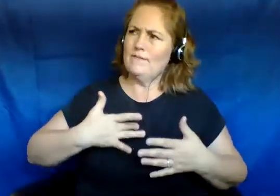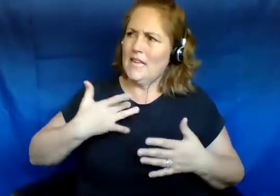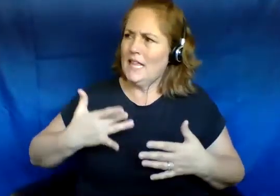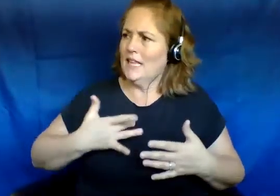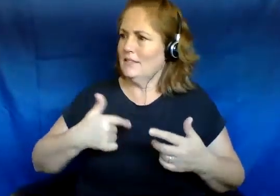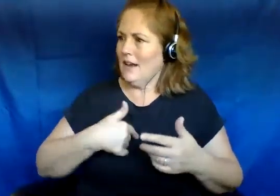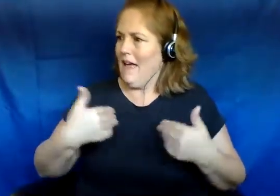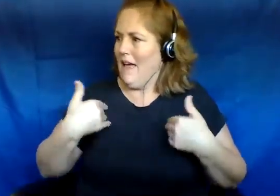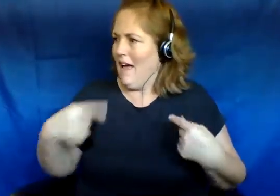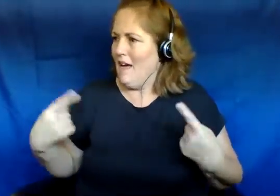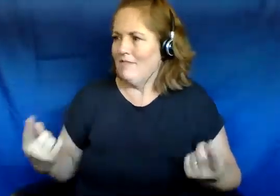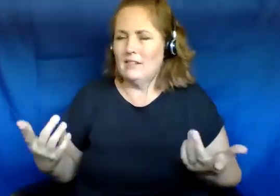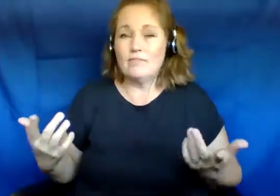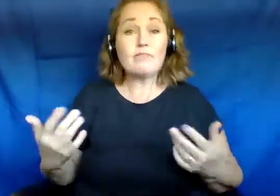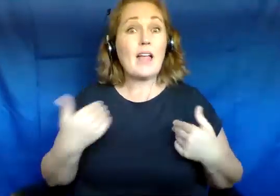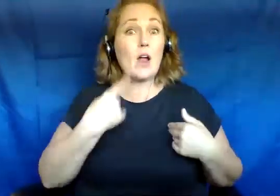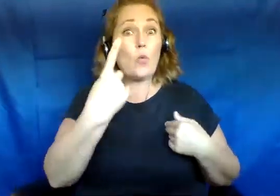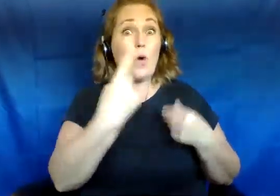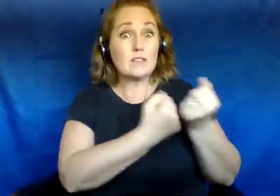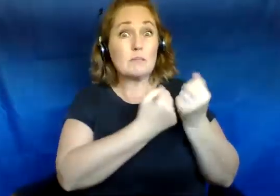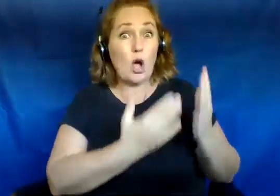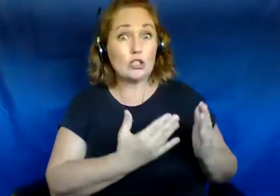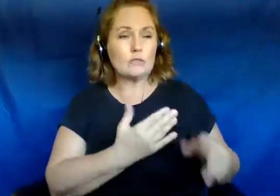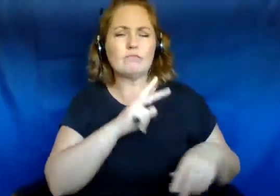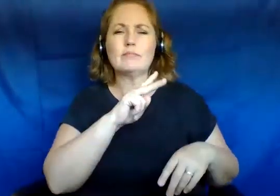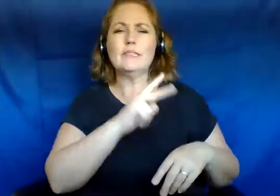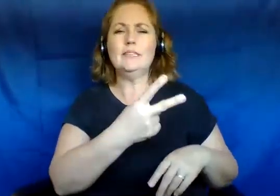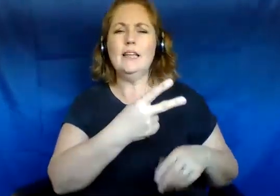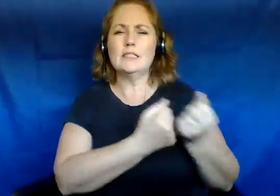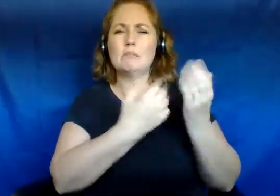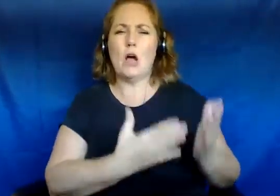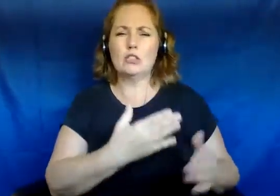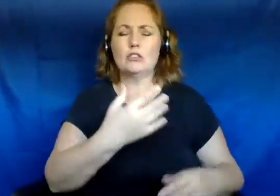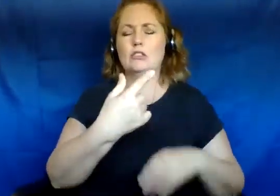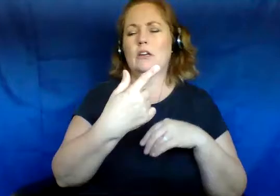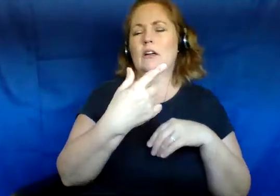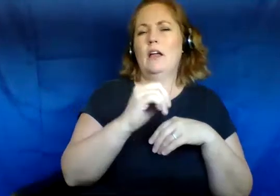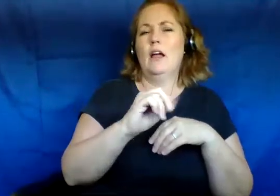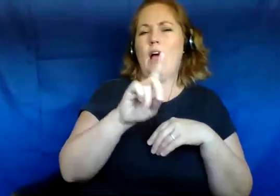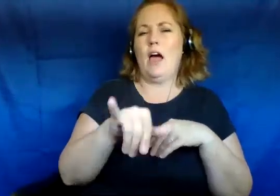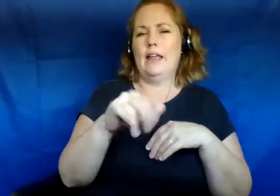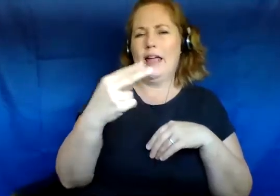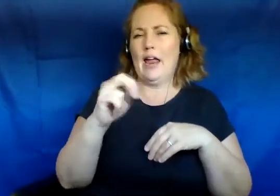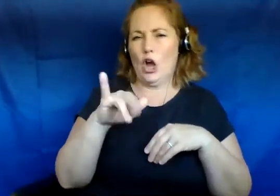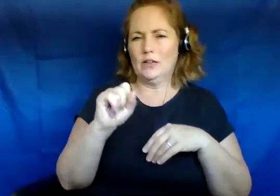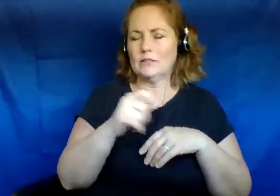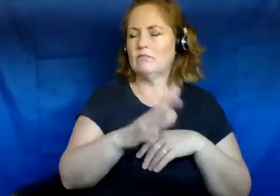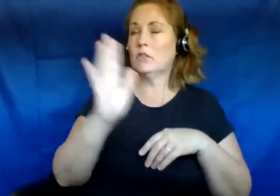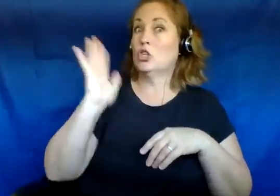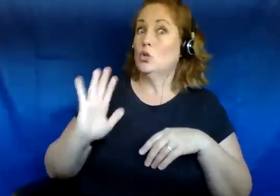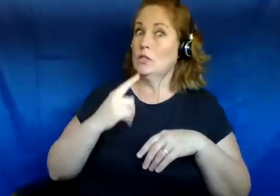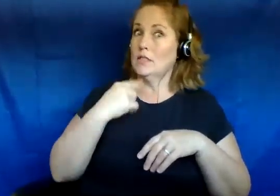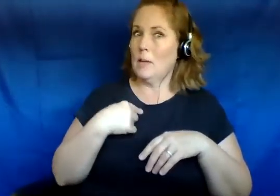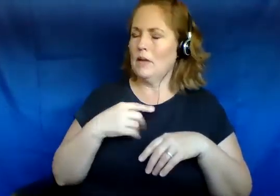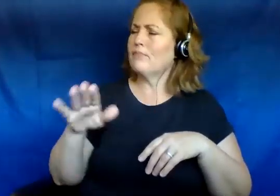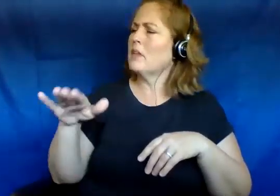have. I had a sponsor, my second sponsor, Dottie Harris. She used to say, Polly, and